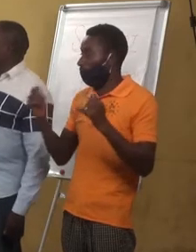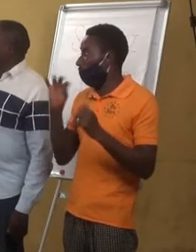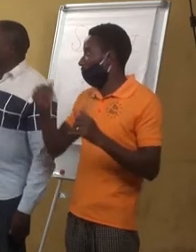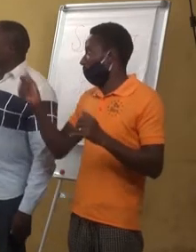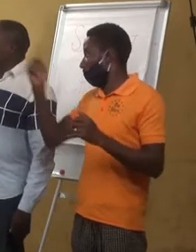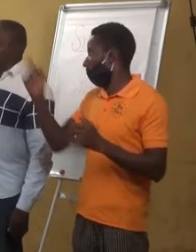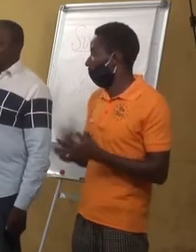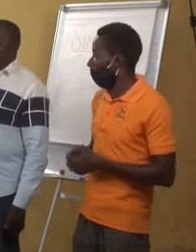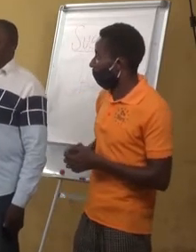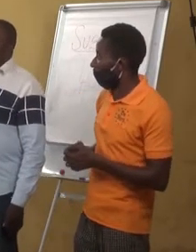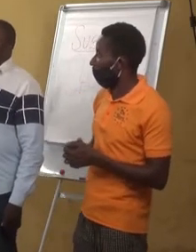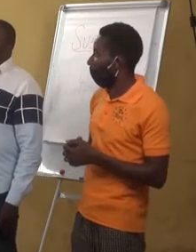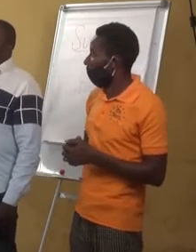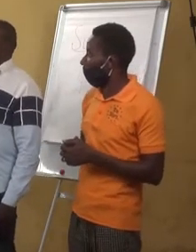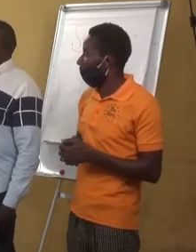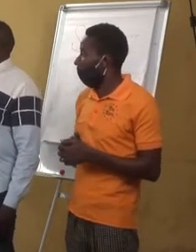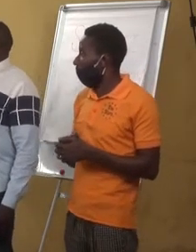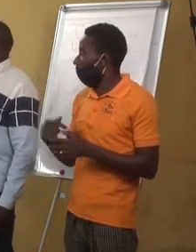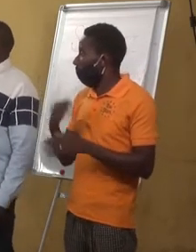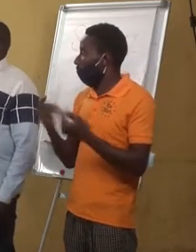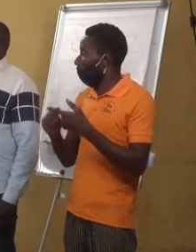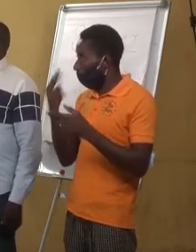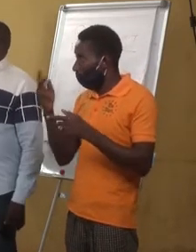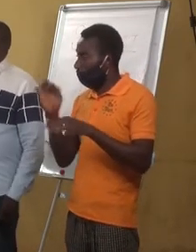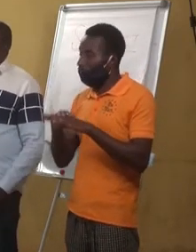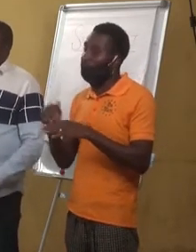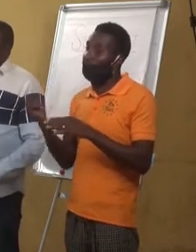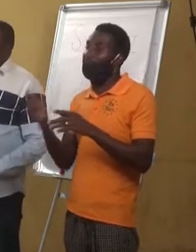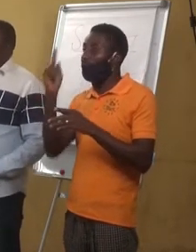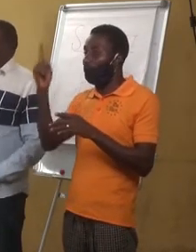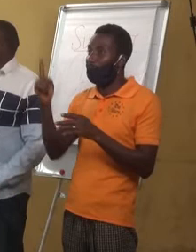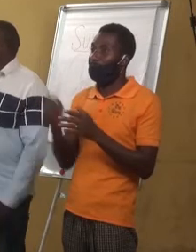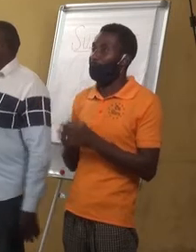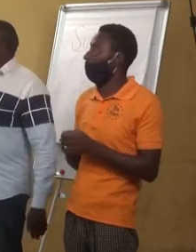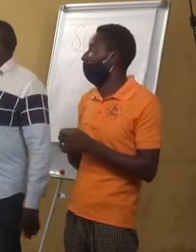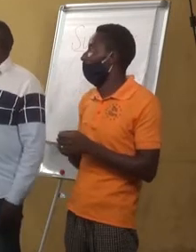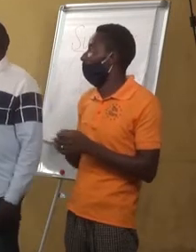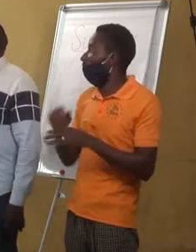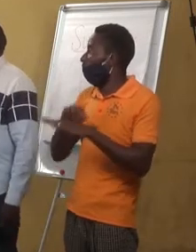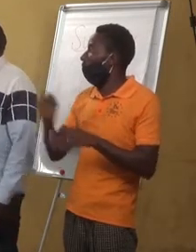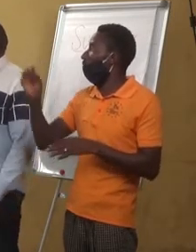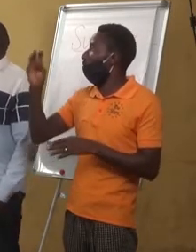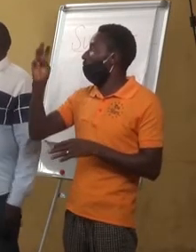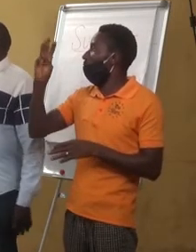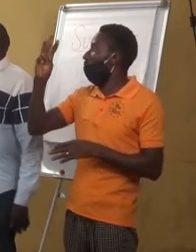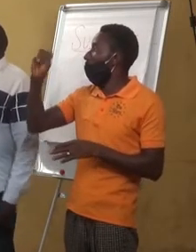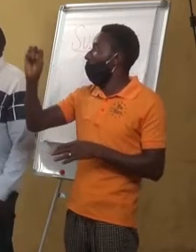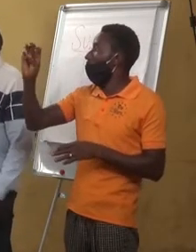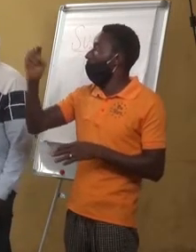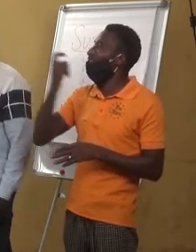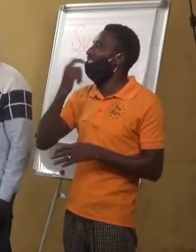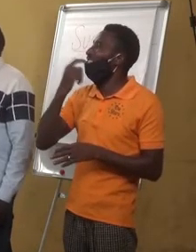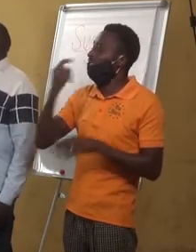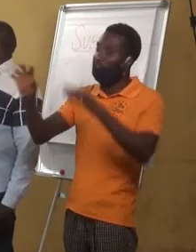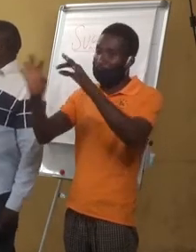also want to look at another chemical combination known as the metallic bonding. You